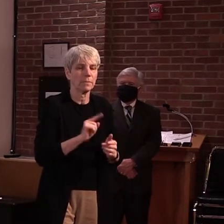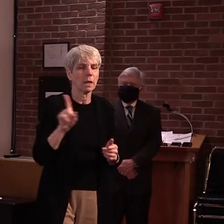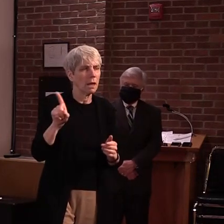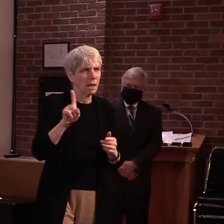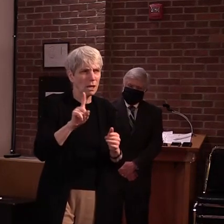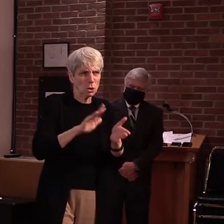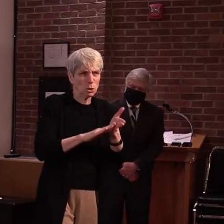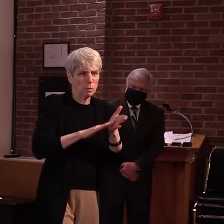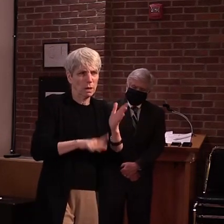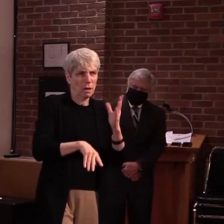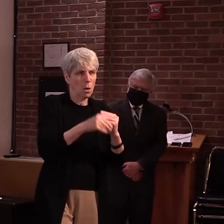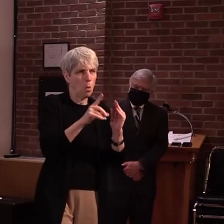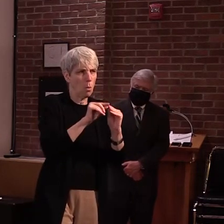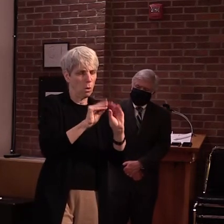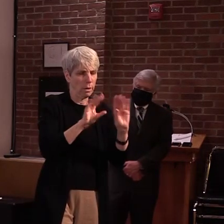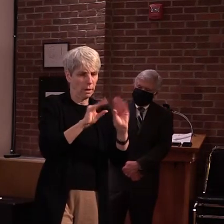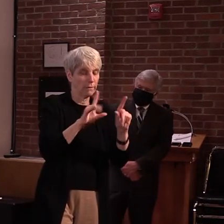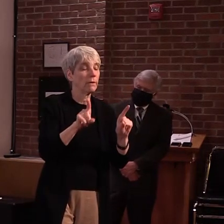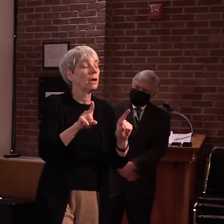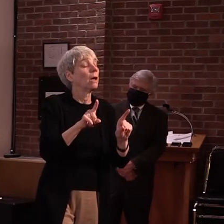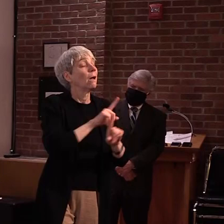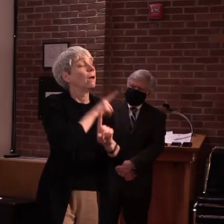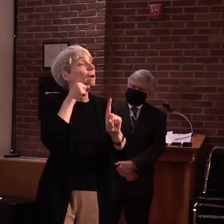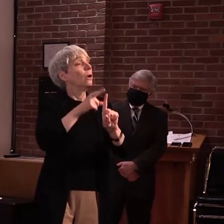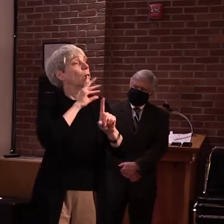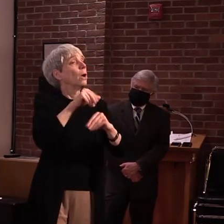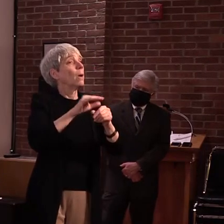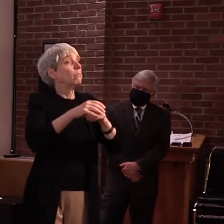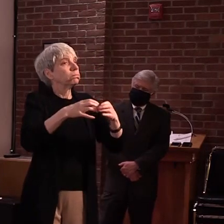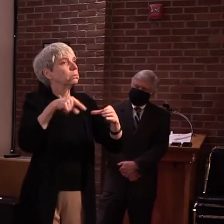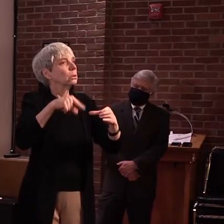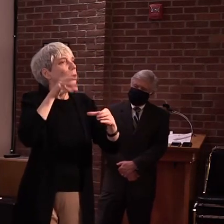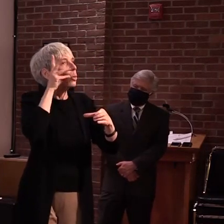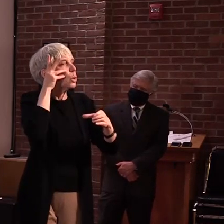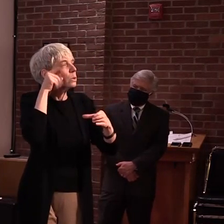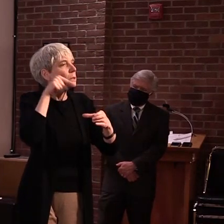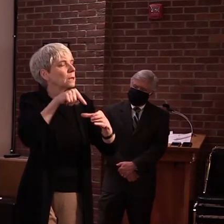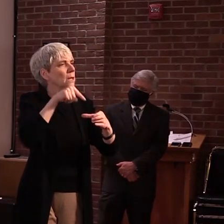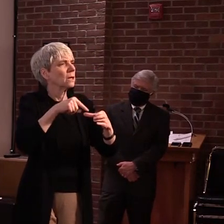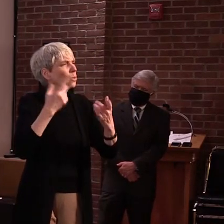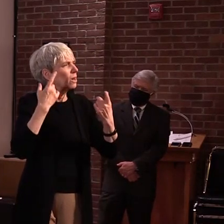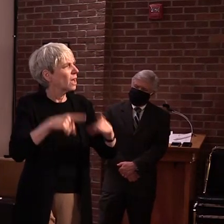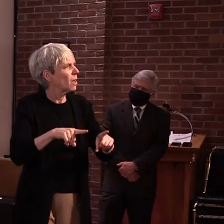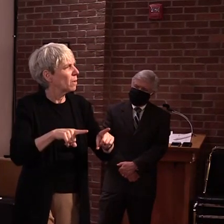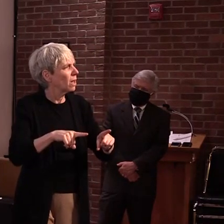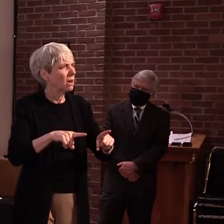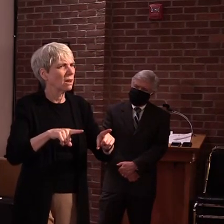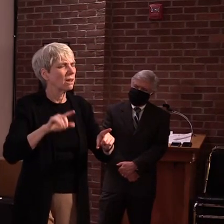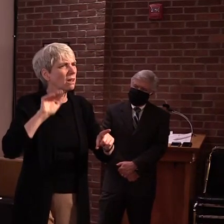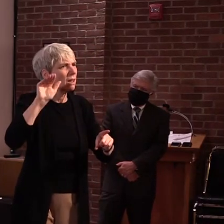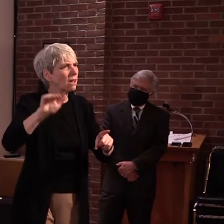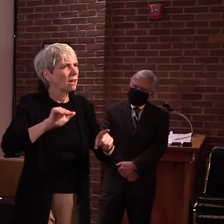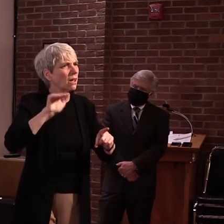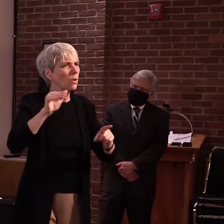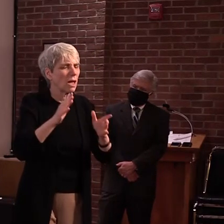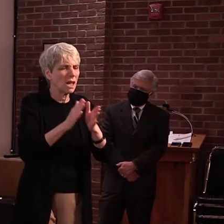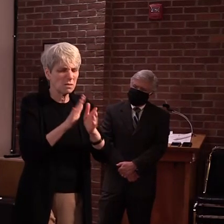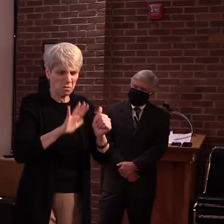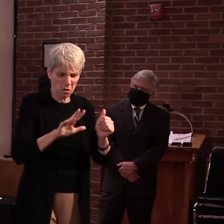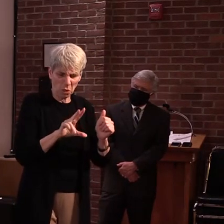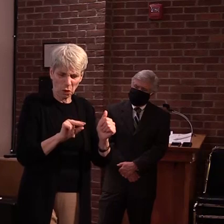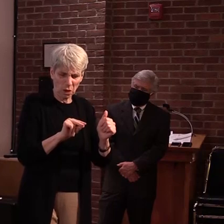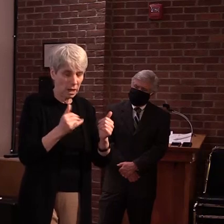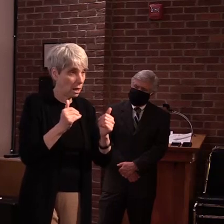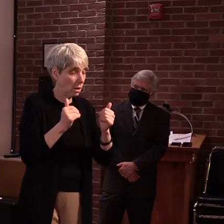the other part of that question about Winooski, what happened there? We've been asking for some time, I think, since the cases numbered around 30. Now they're, I think,